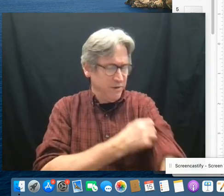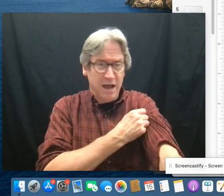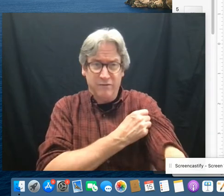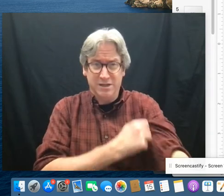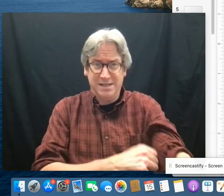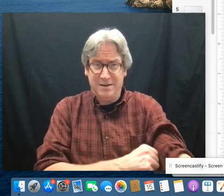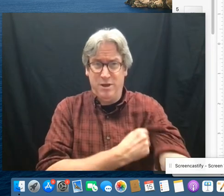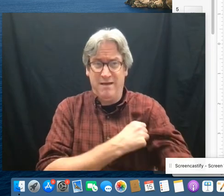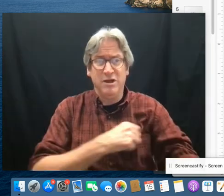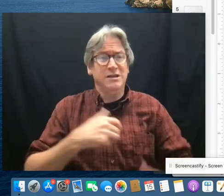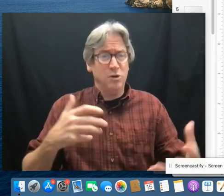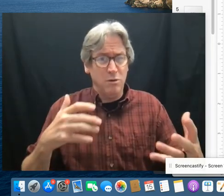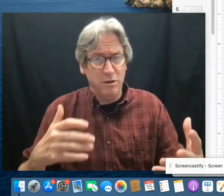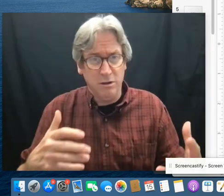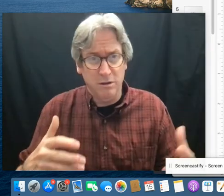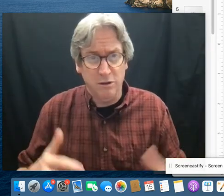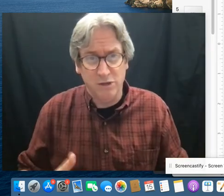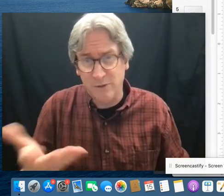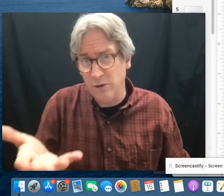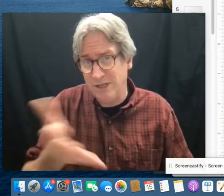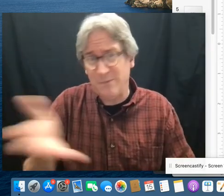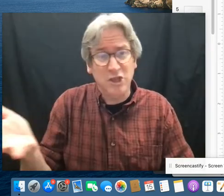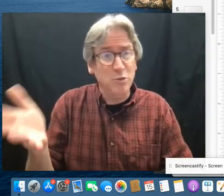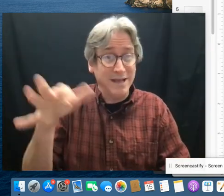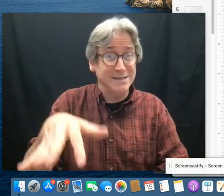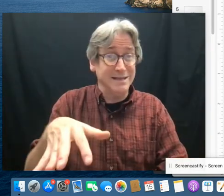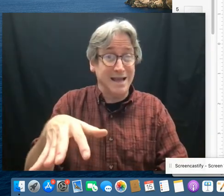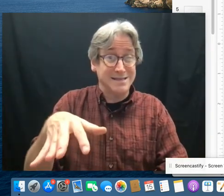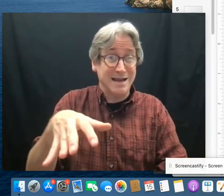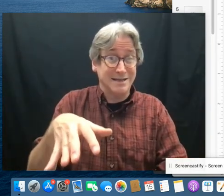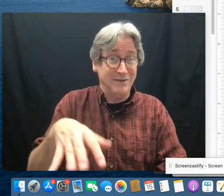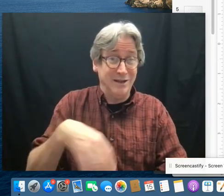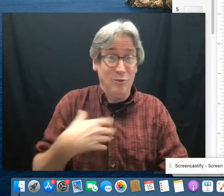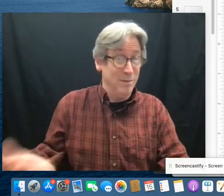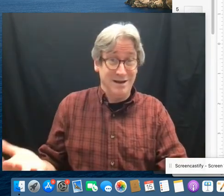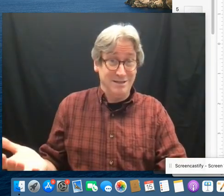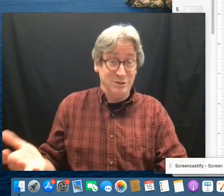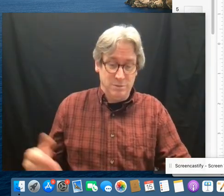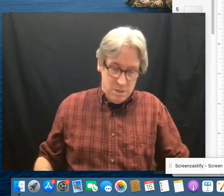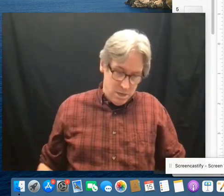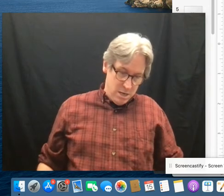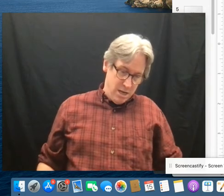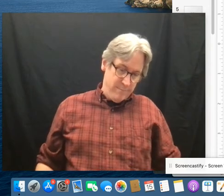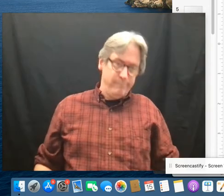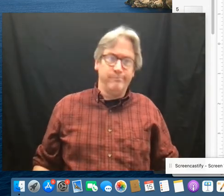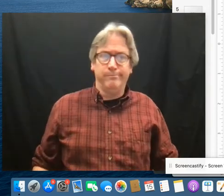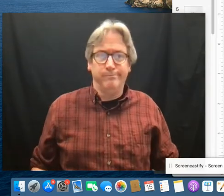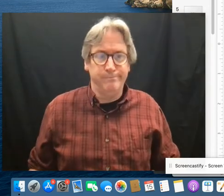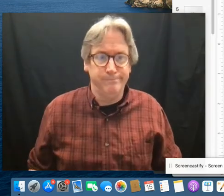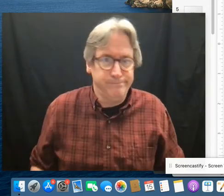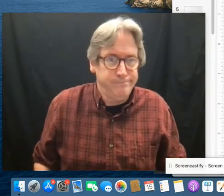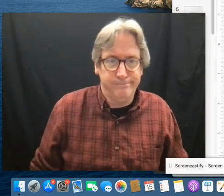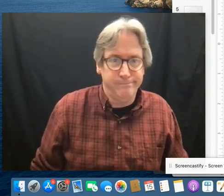situation we got and for the setup we have. So something you may see as an activity, we might not do.